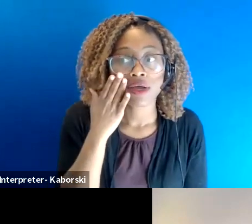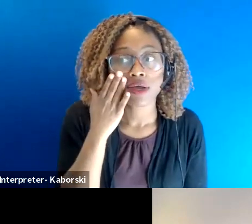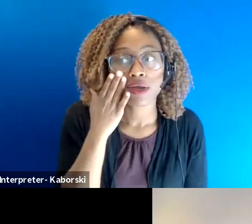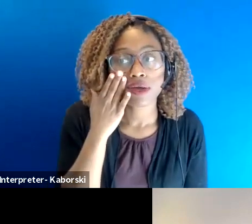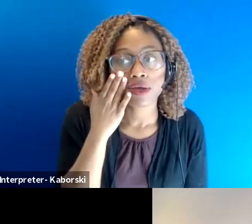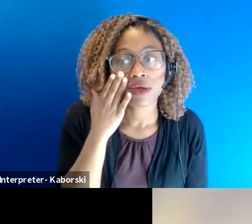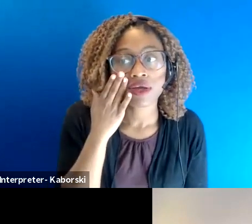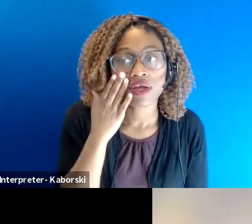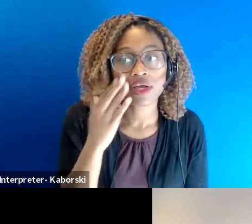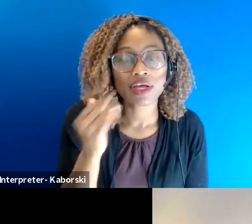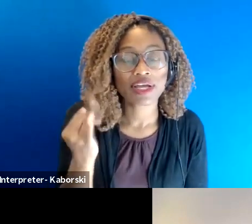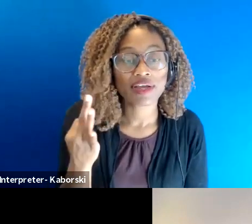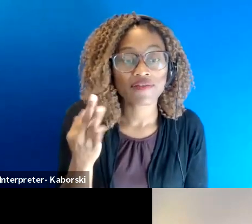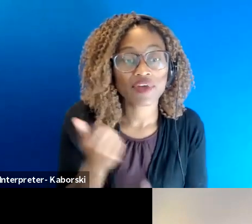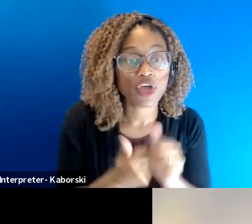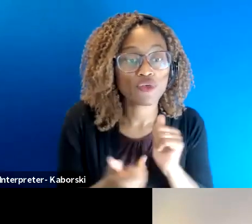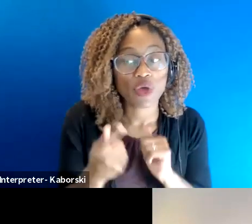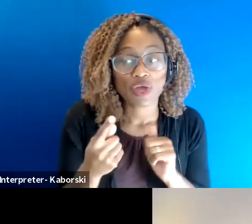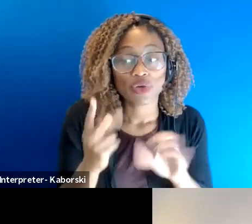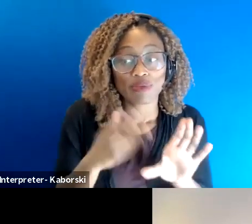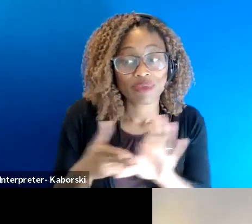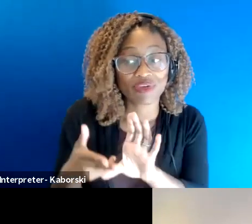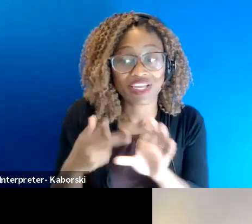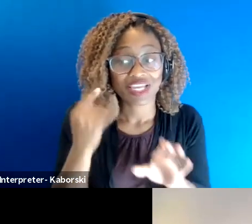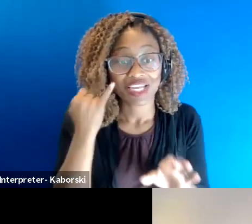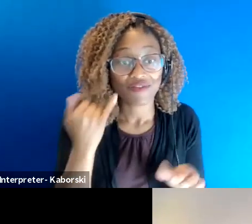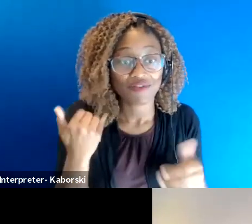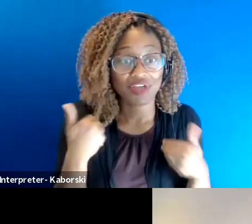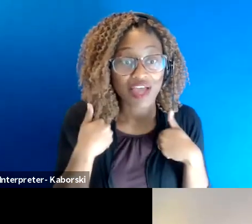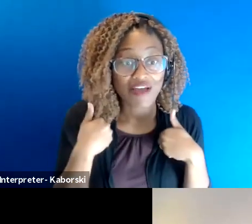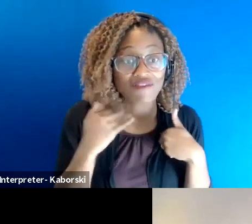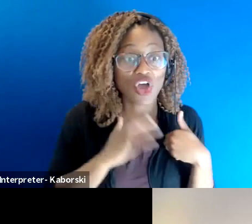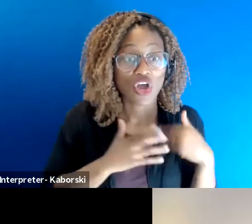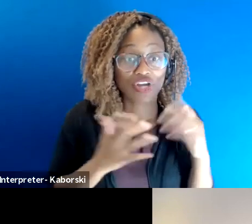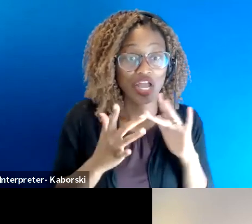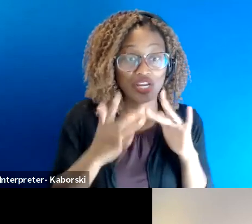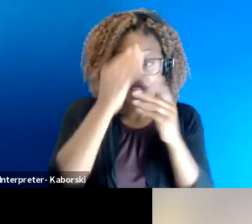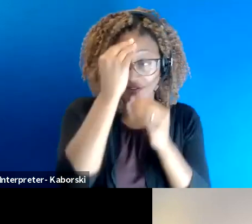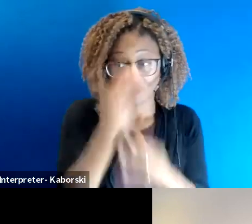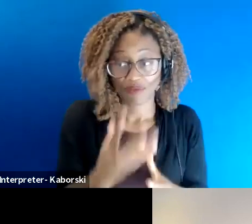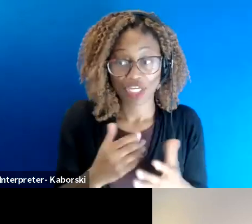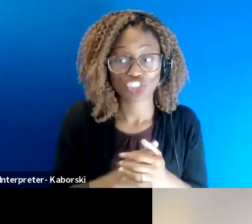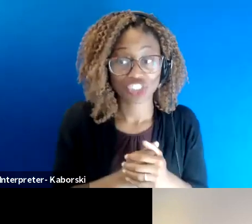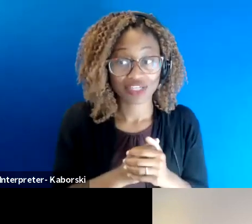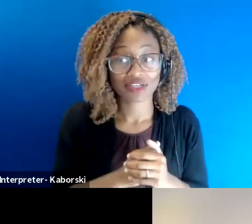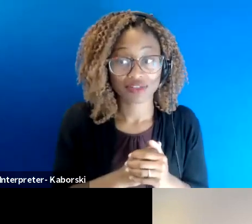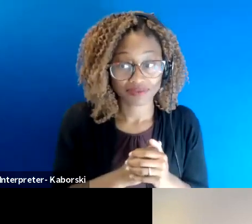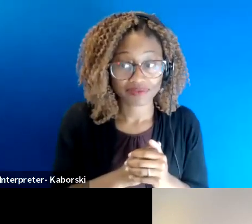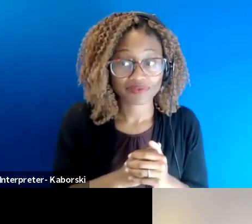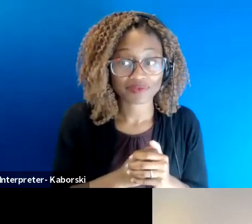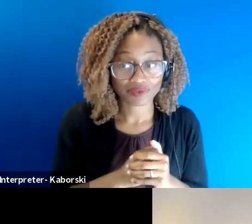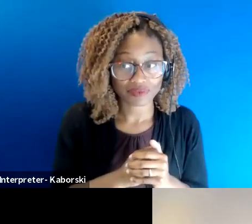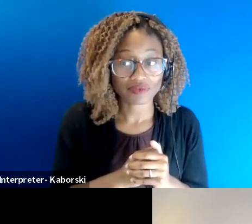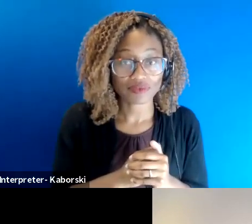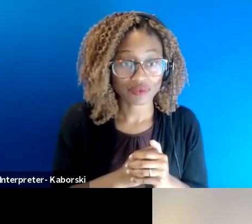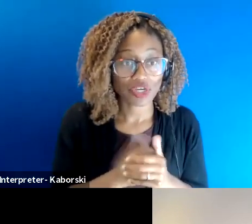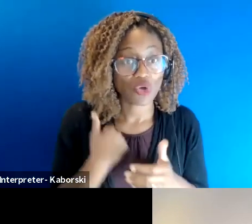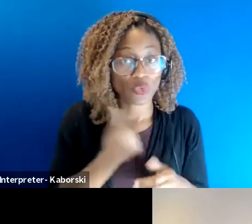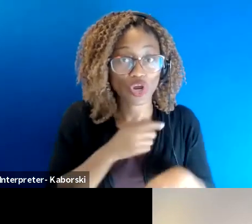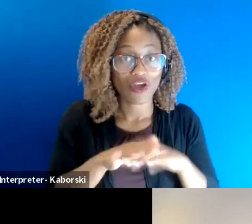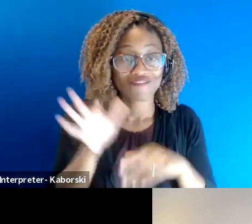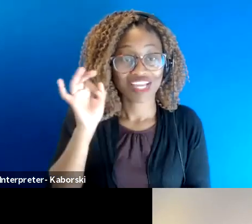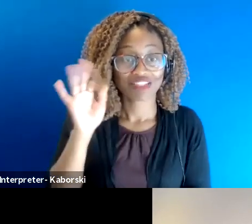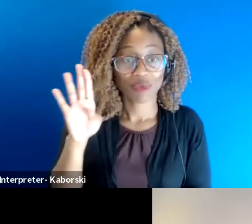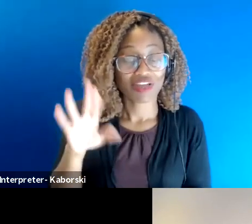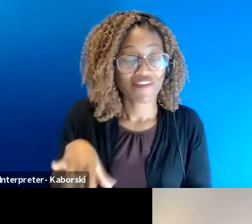if everyone that's participating, if they have our contact information. We're on Facebook. You can